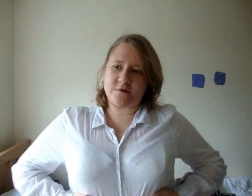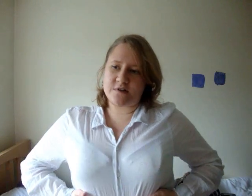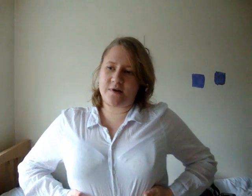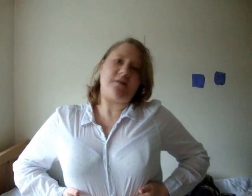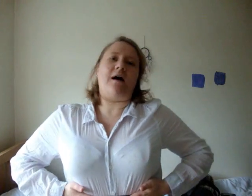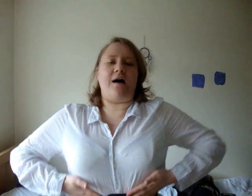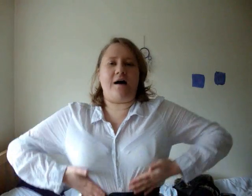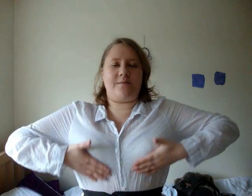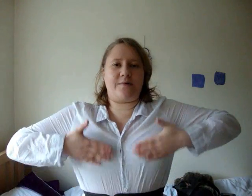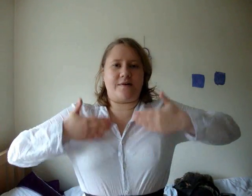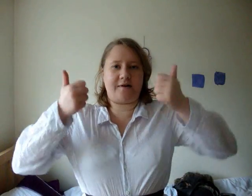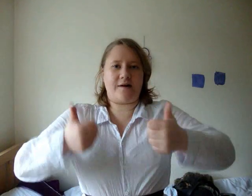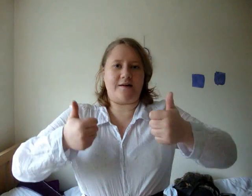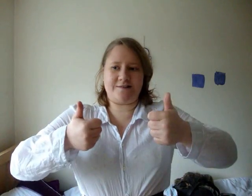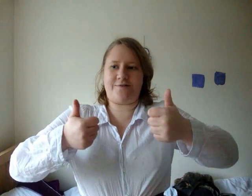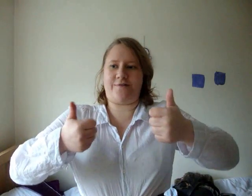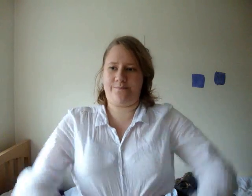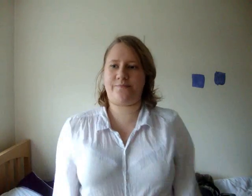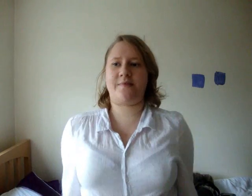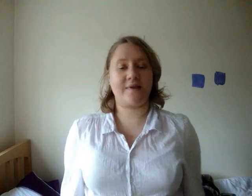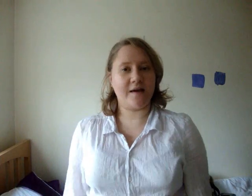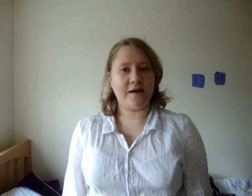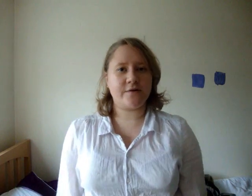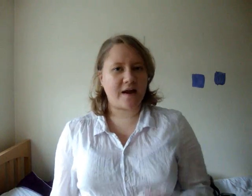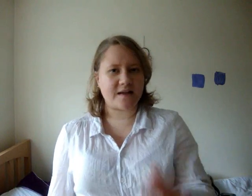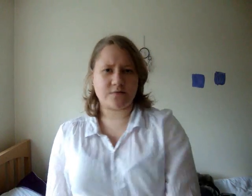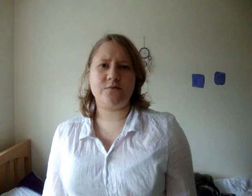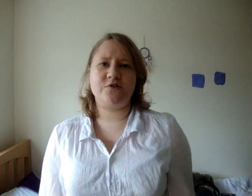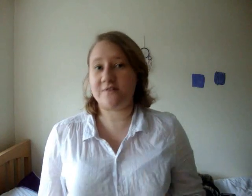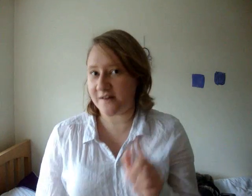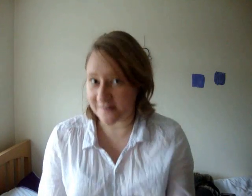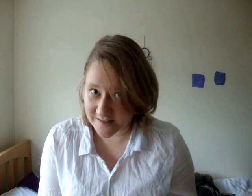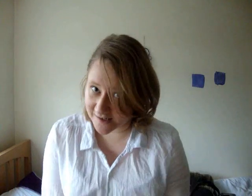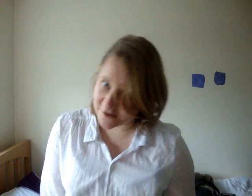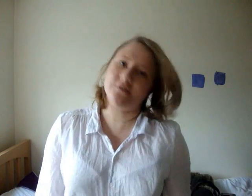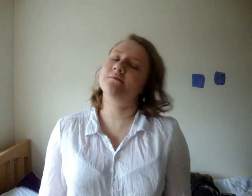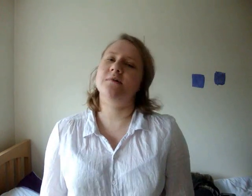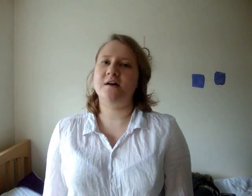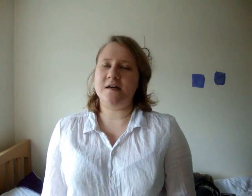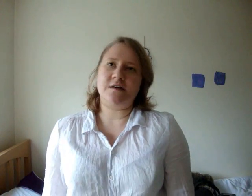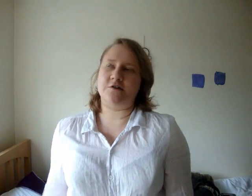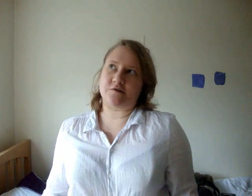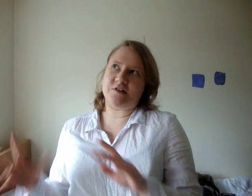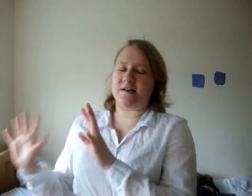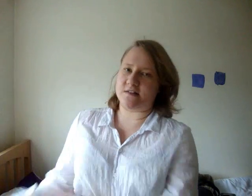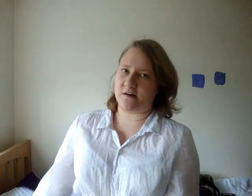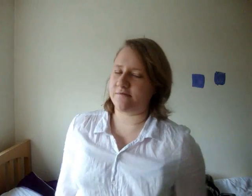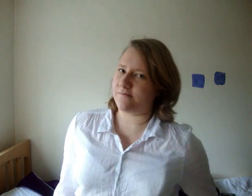your stomach up to a thumb. If you want to ask someone do they understand you, because your signs aren't